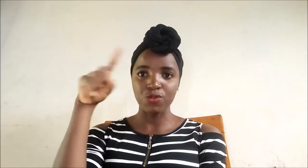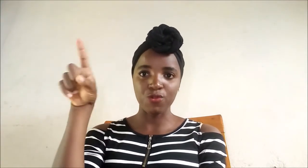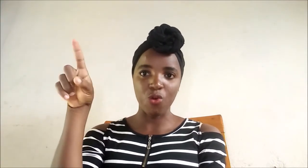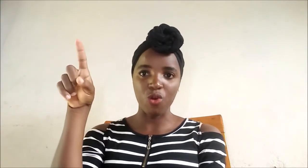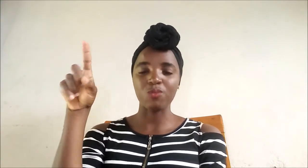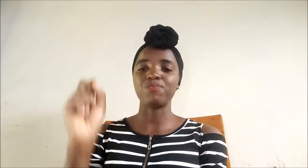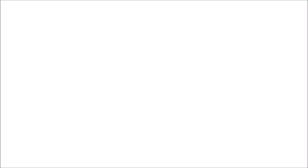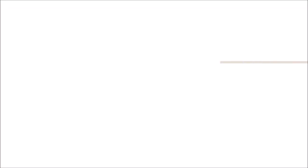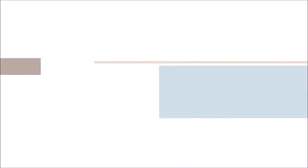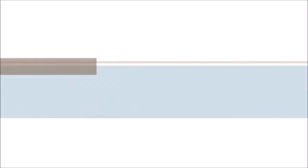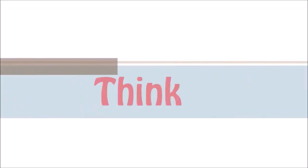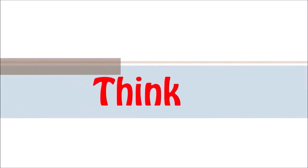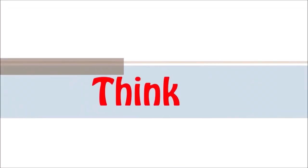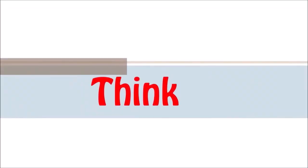Four.